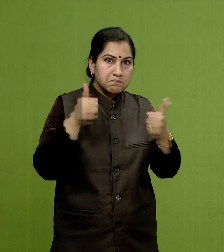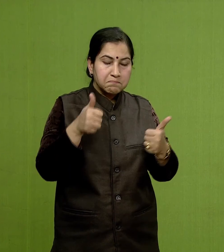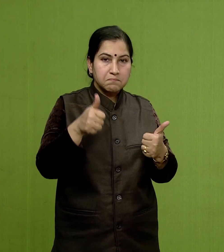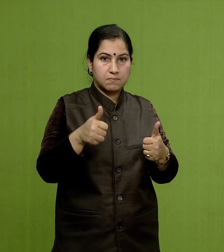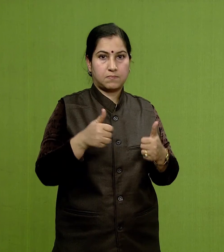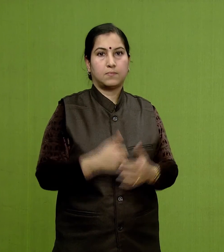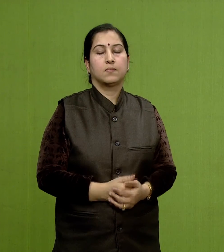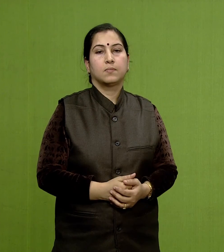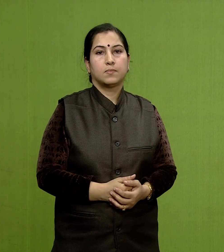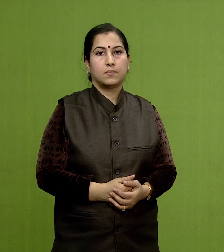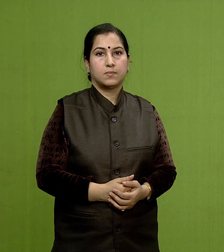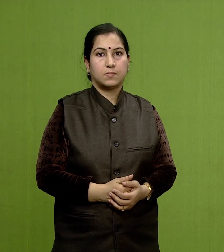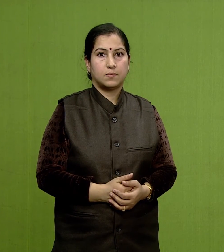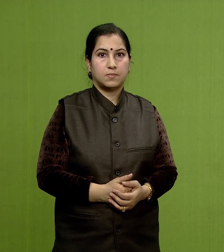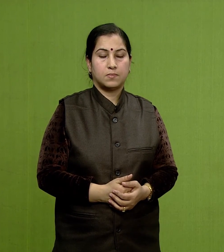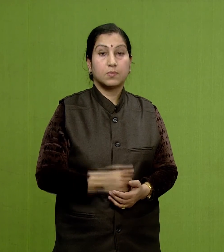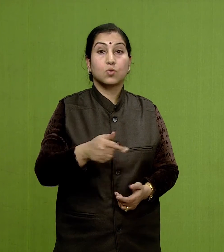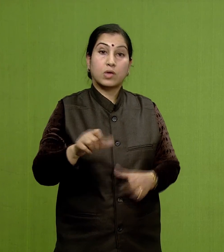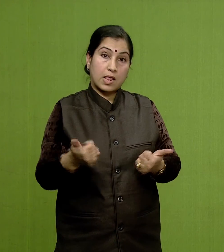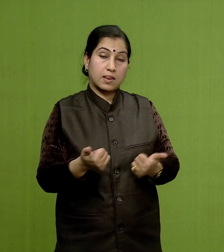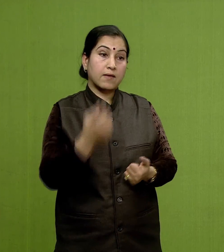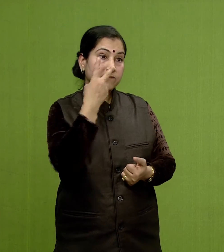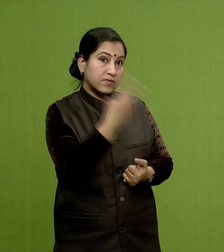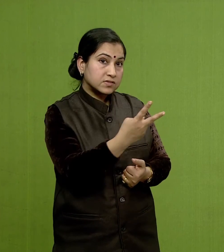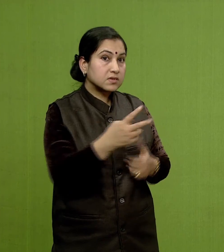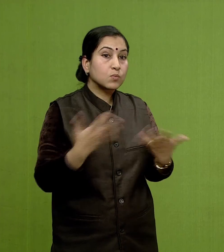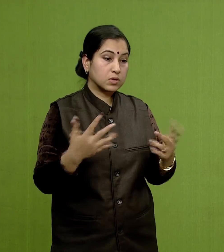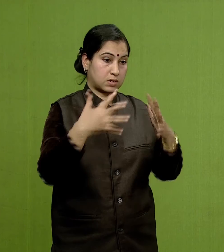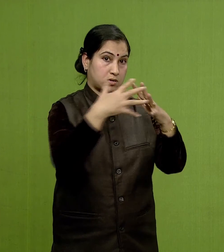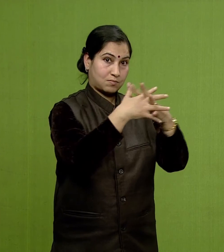topic. You may visit the NIOS website